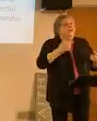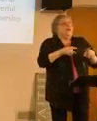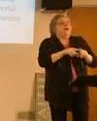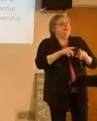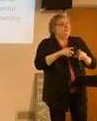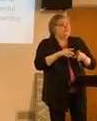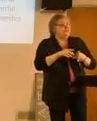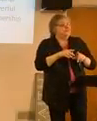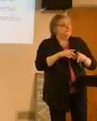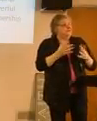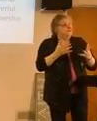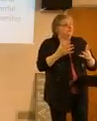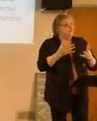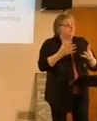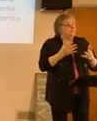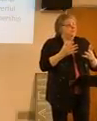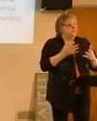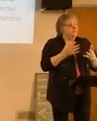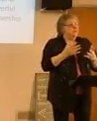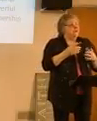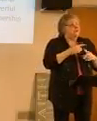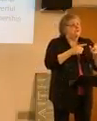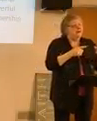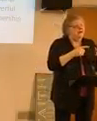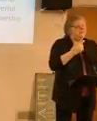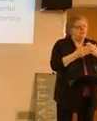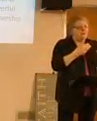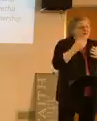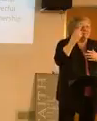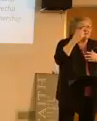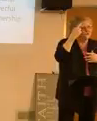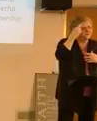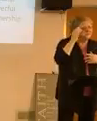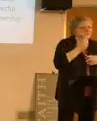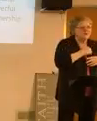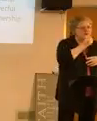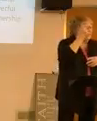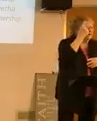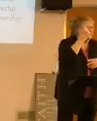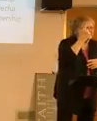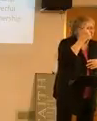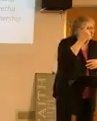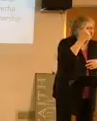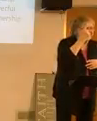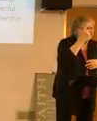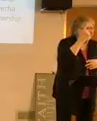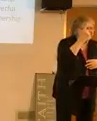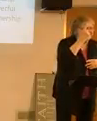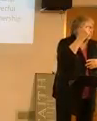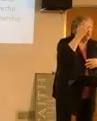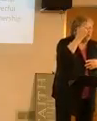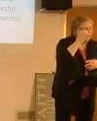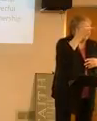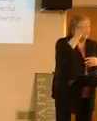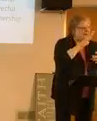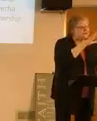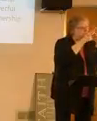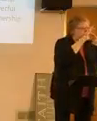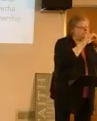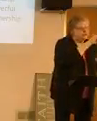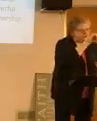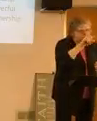and it would come to pass? But for whatever reason, that's the mystery. Why does God choose